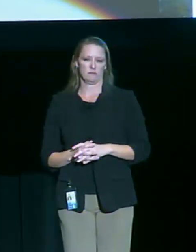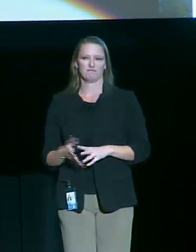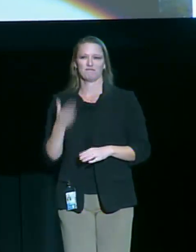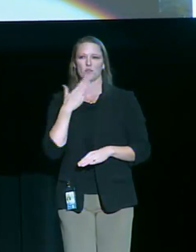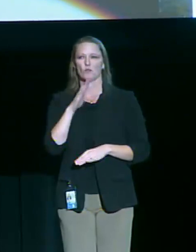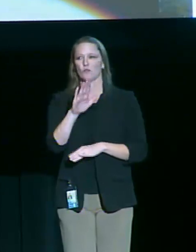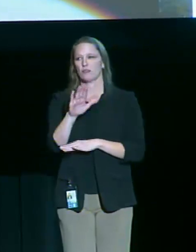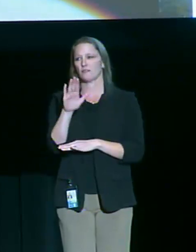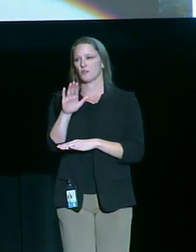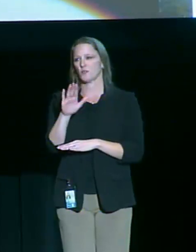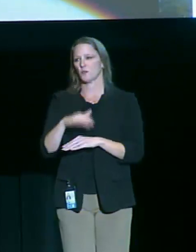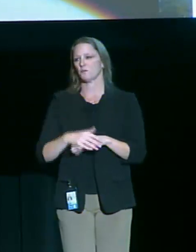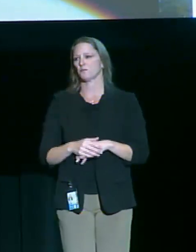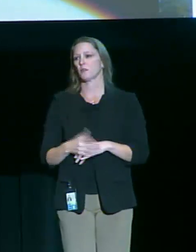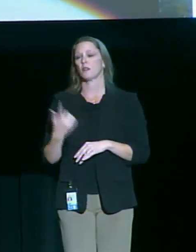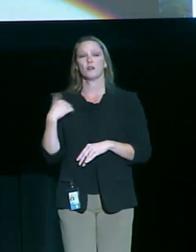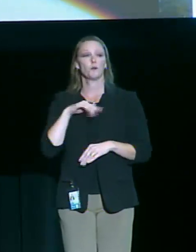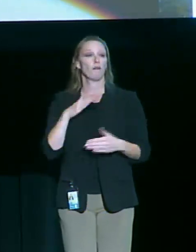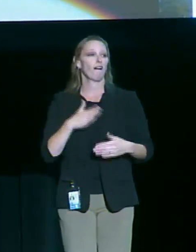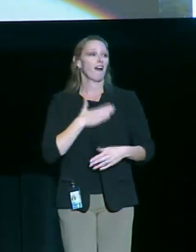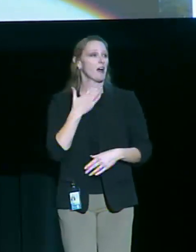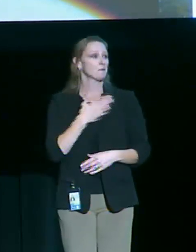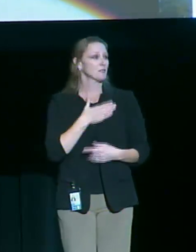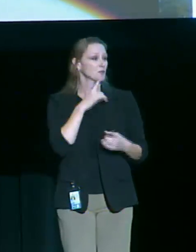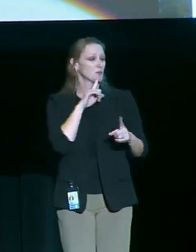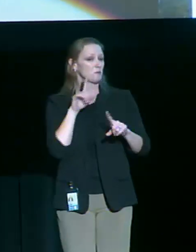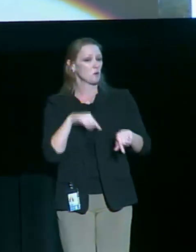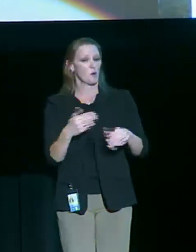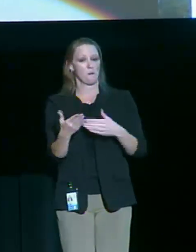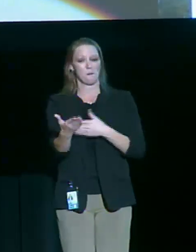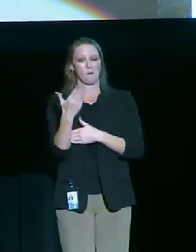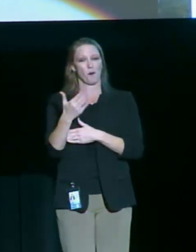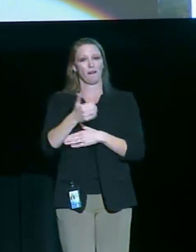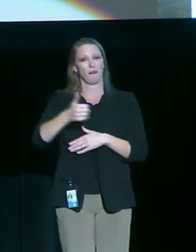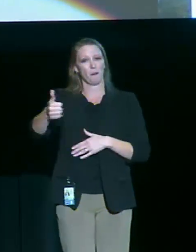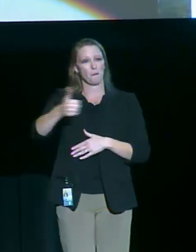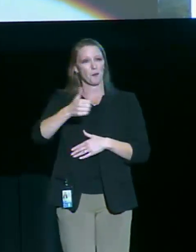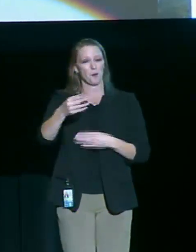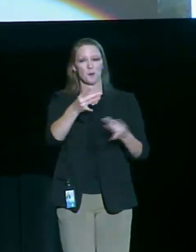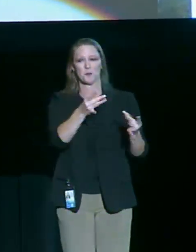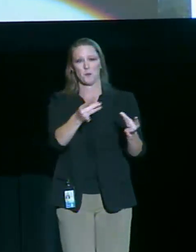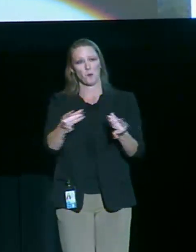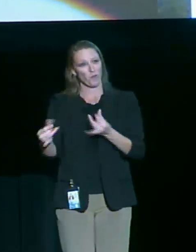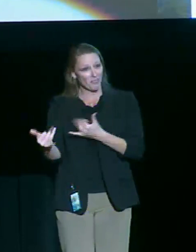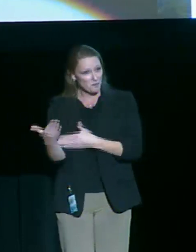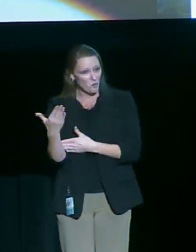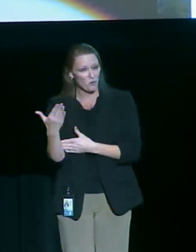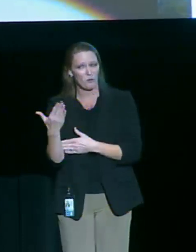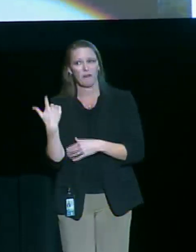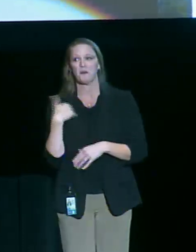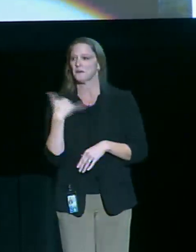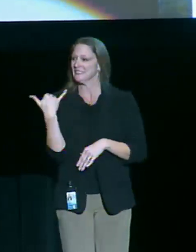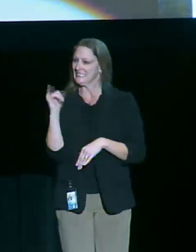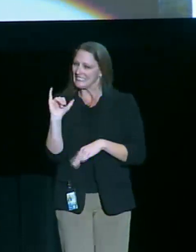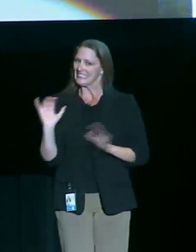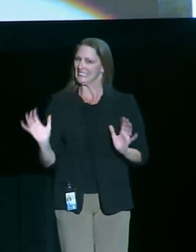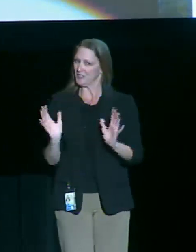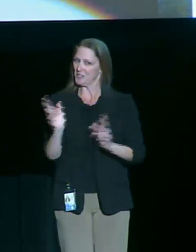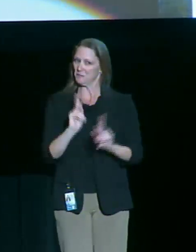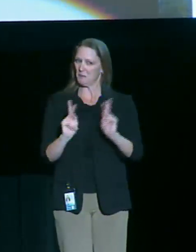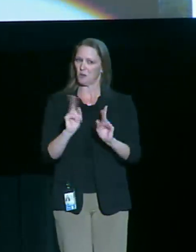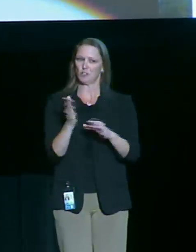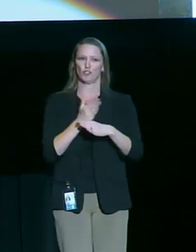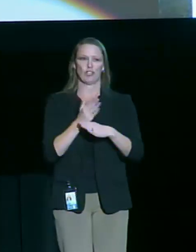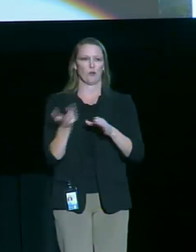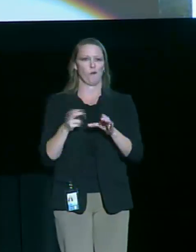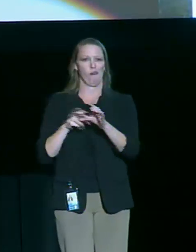Good afternoon. We are happy to report that the morning commute went very smoothly this morning. We still are encouraging people to